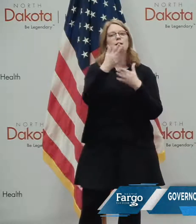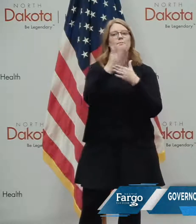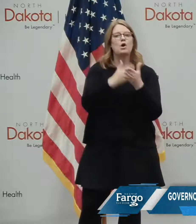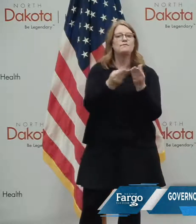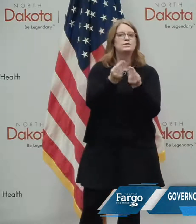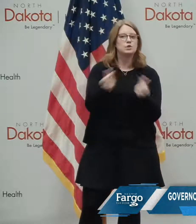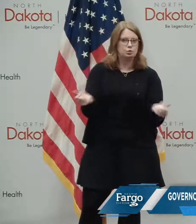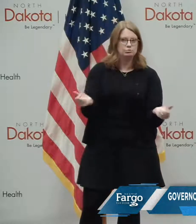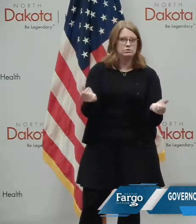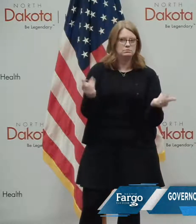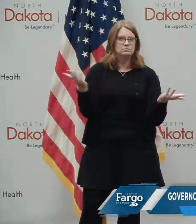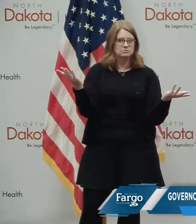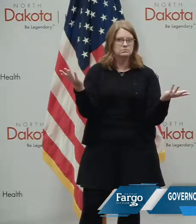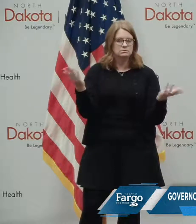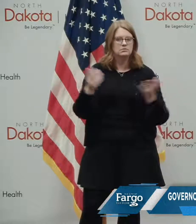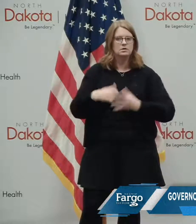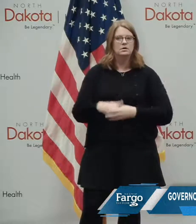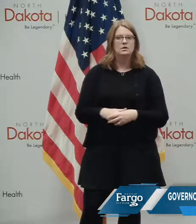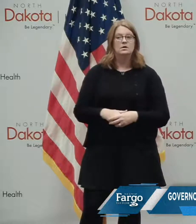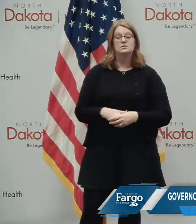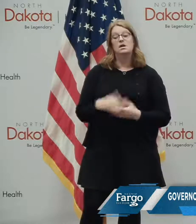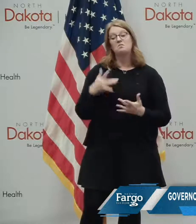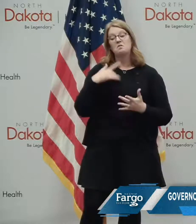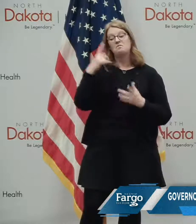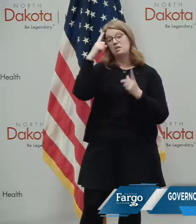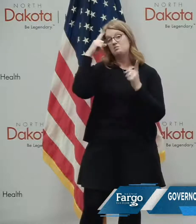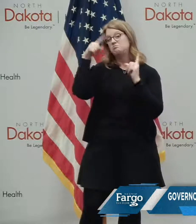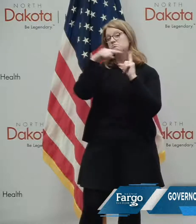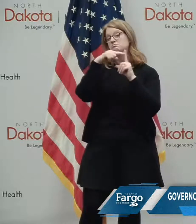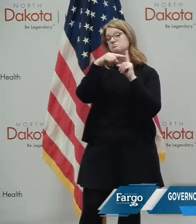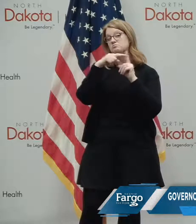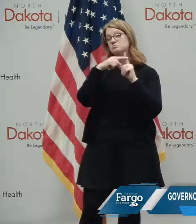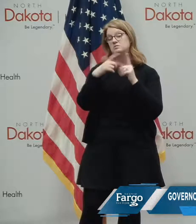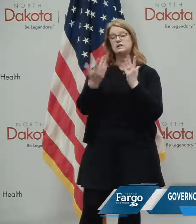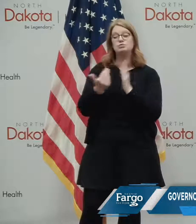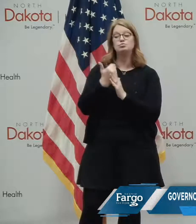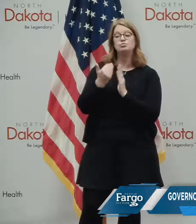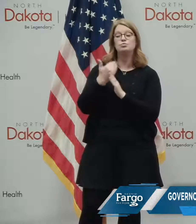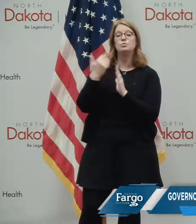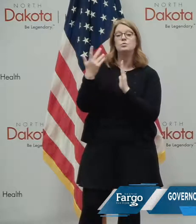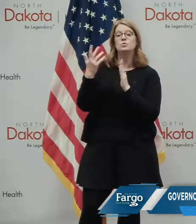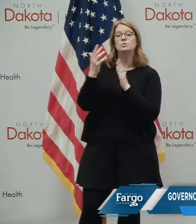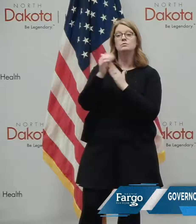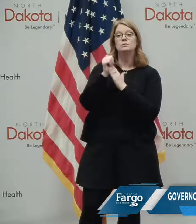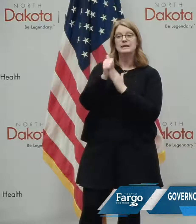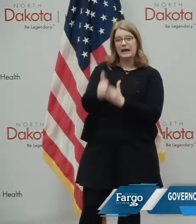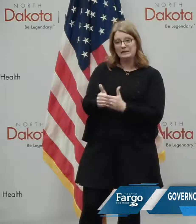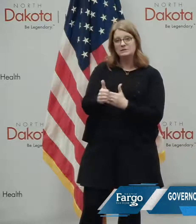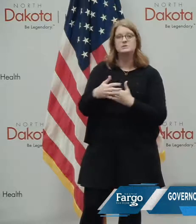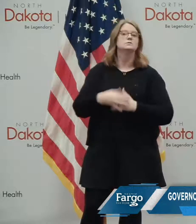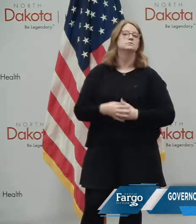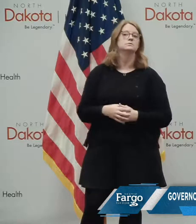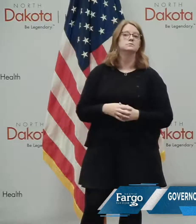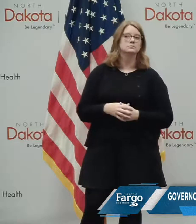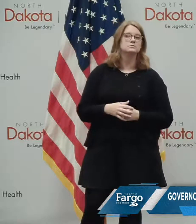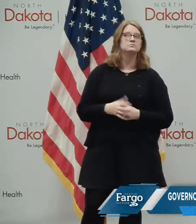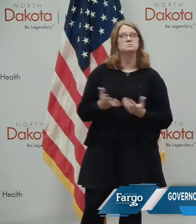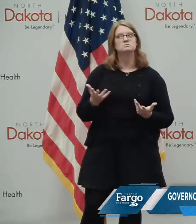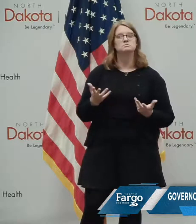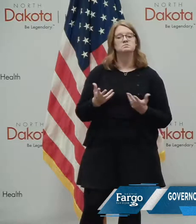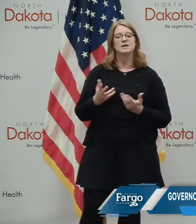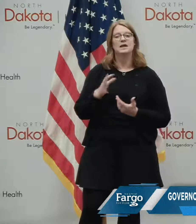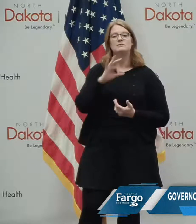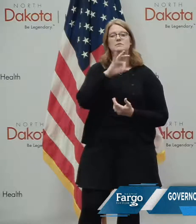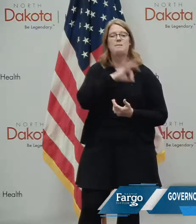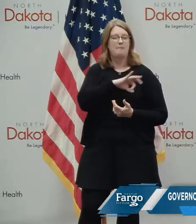And so again, I'm optimistic that with these new approaches that we have alignment now and incentives in